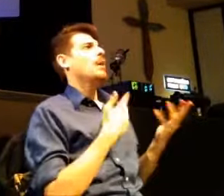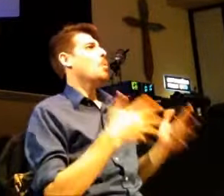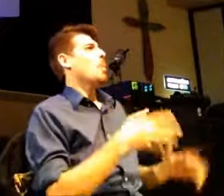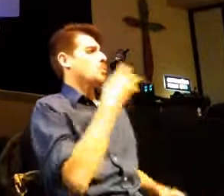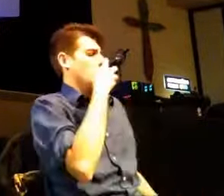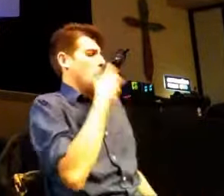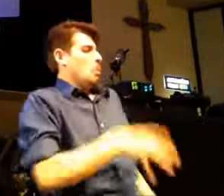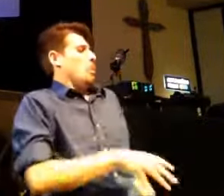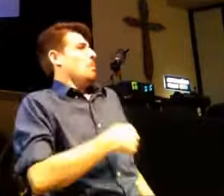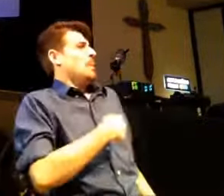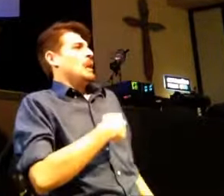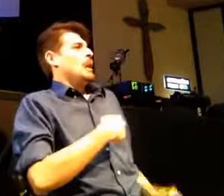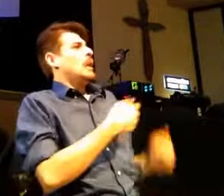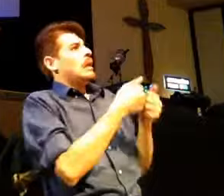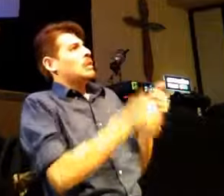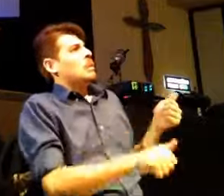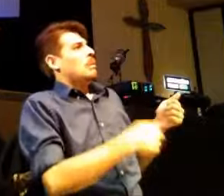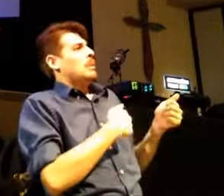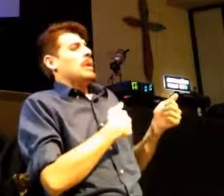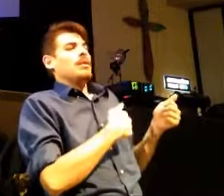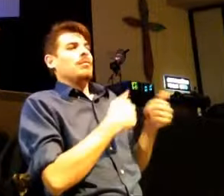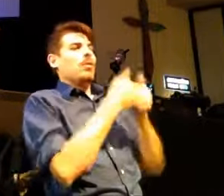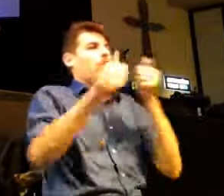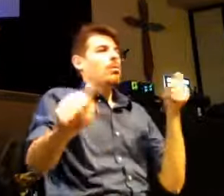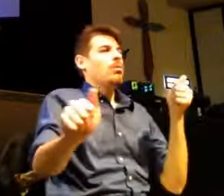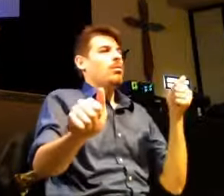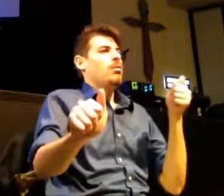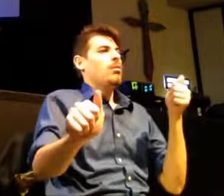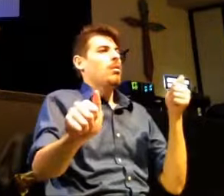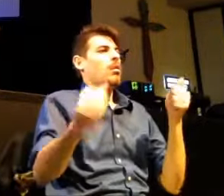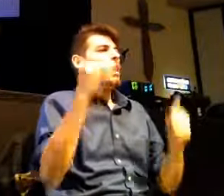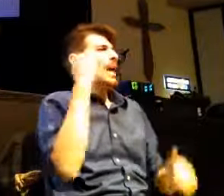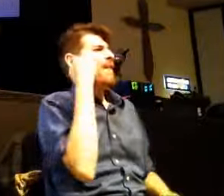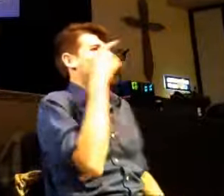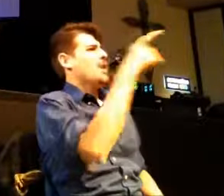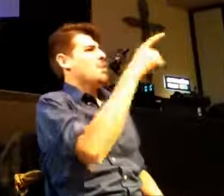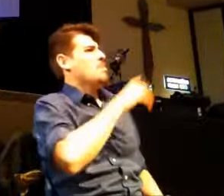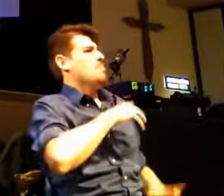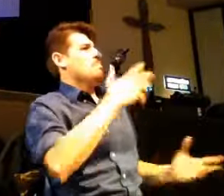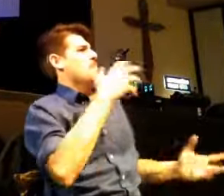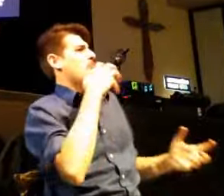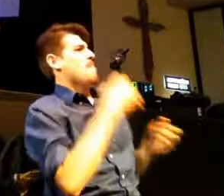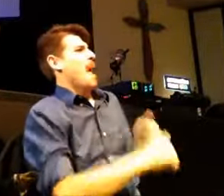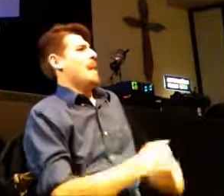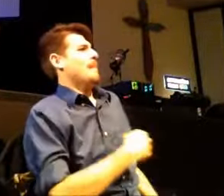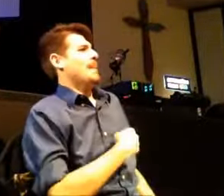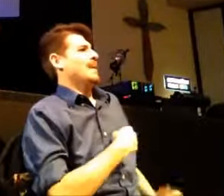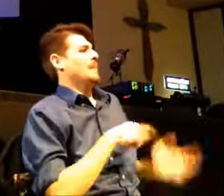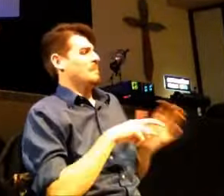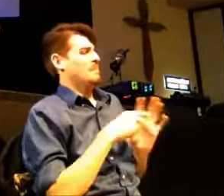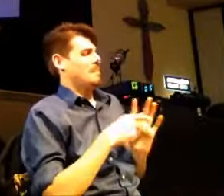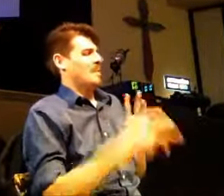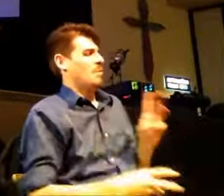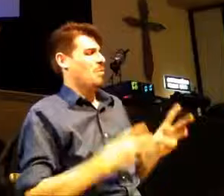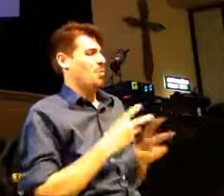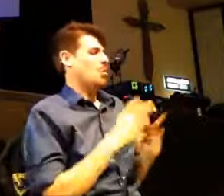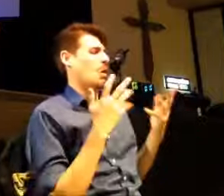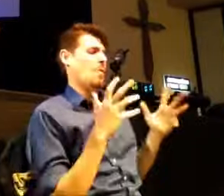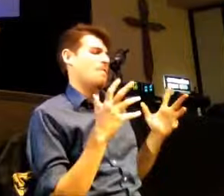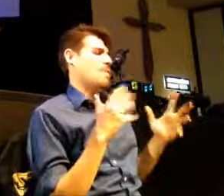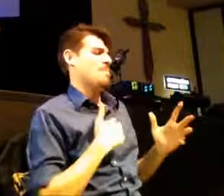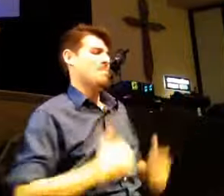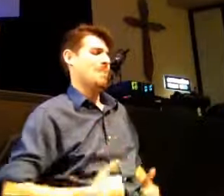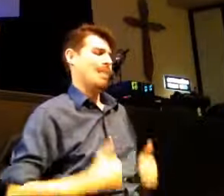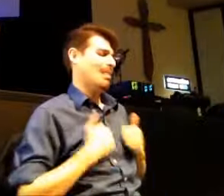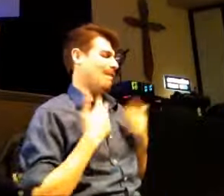Or what, my world will just crumble if this person gets mad at me or blows up or takes action or something. And you become